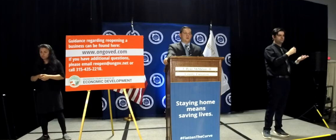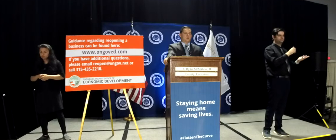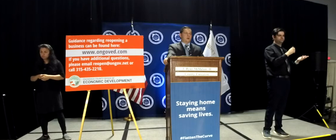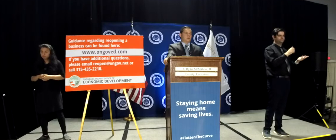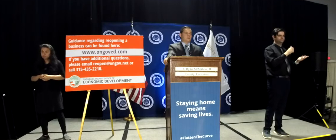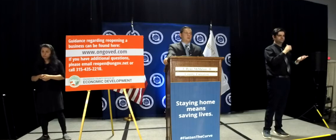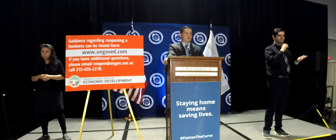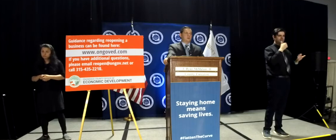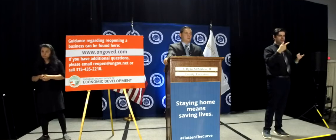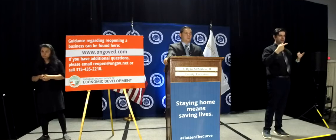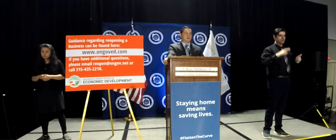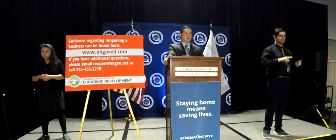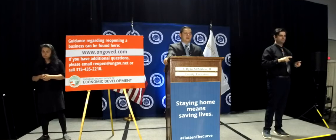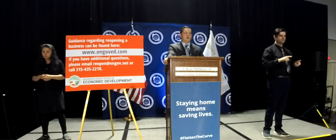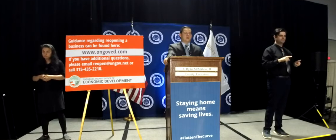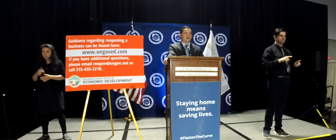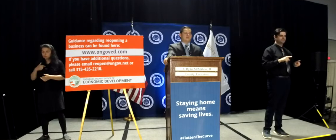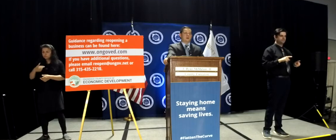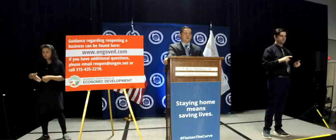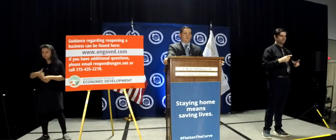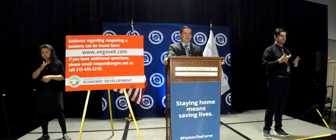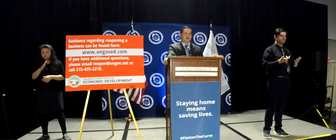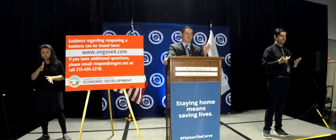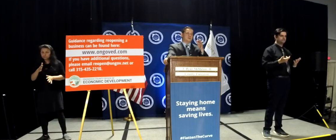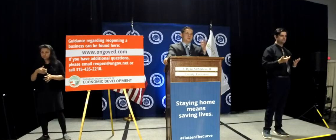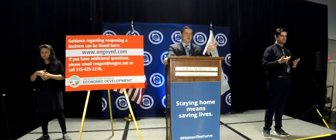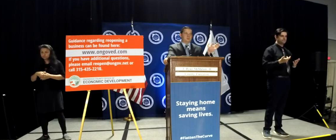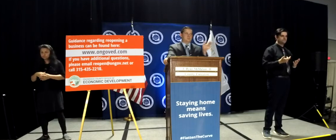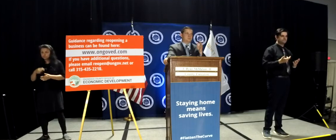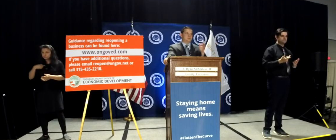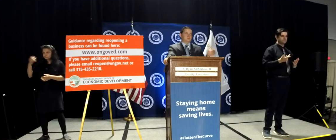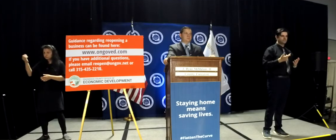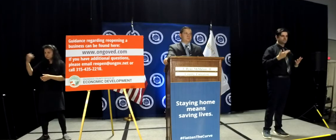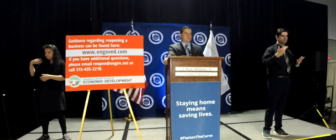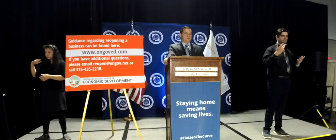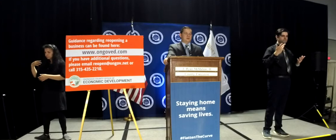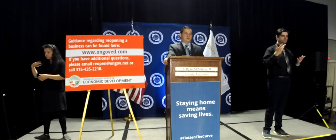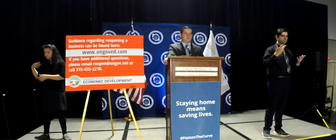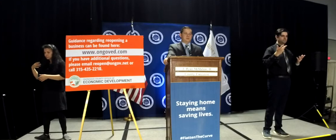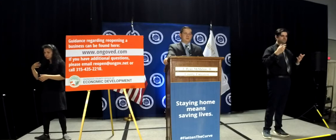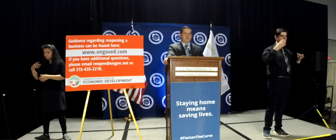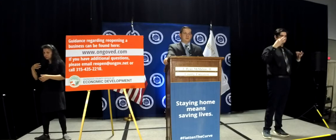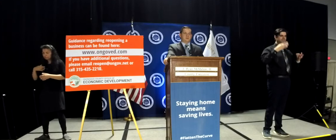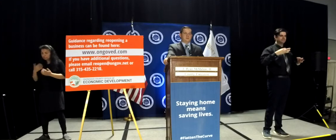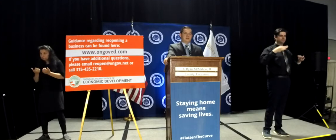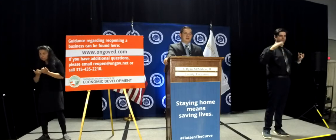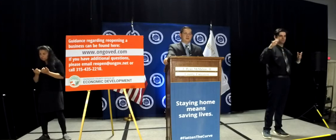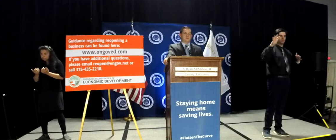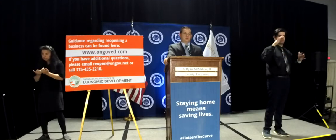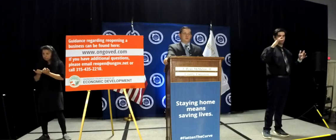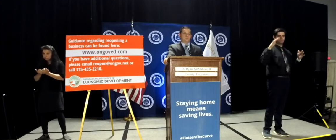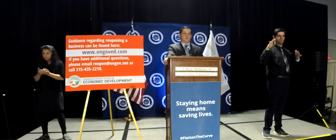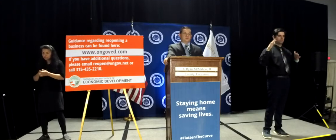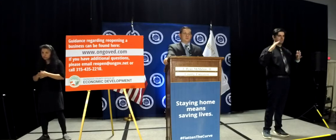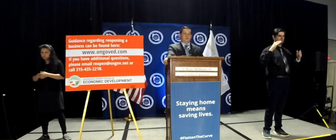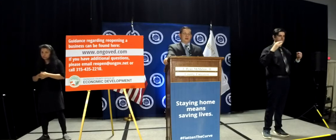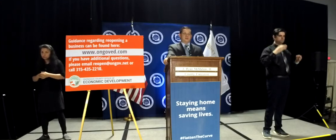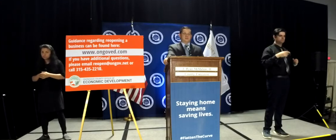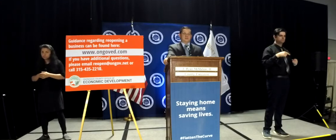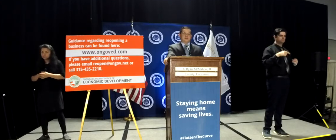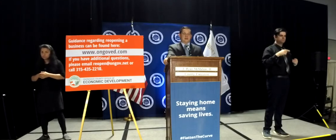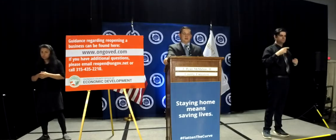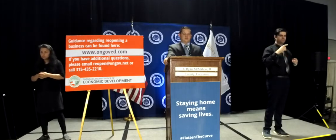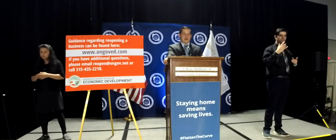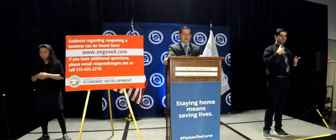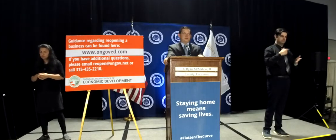wasn't going to go there. I didn't know enough about where everything stood. To me, the data drove the